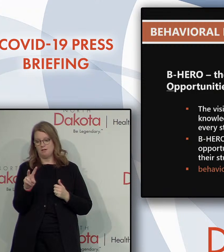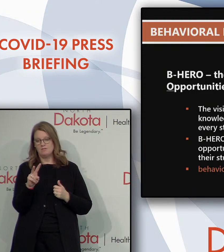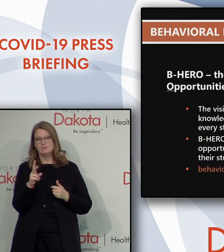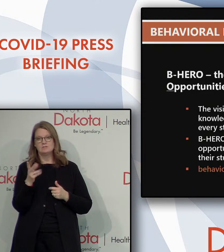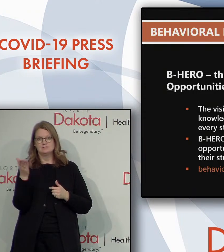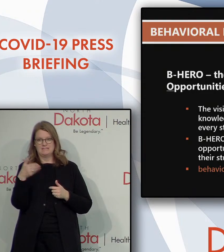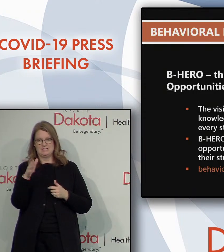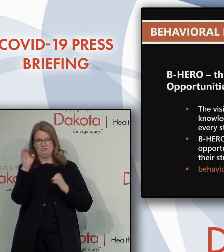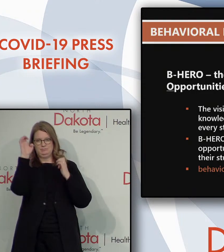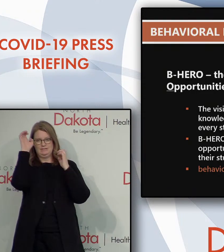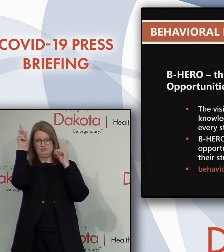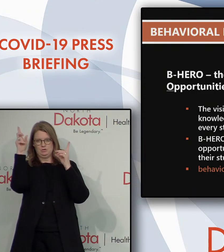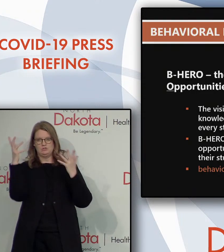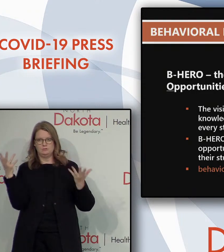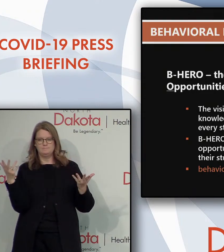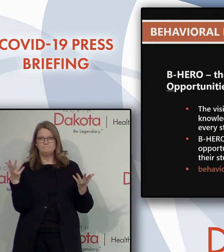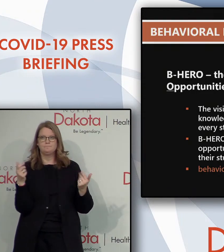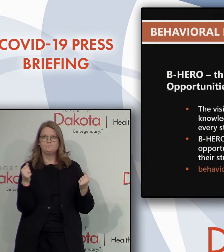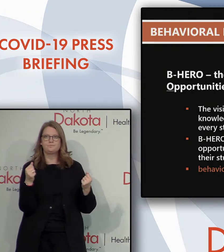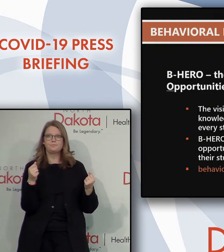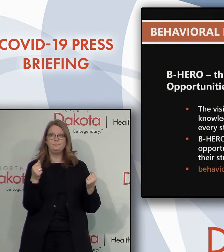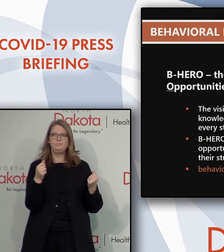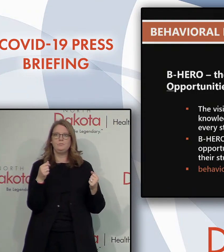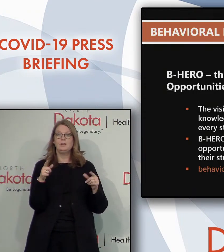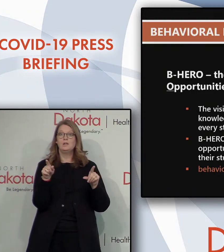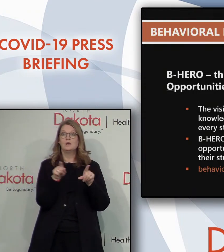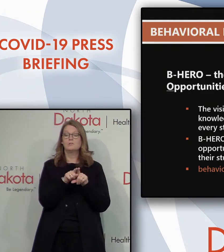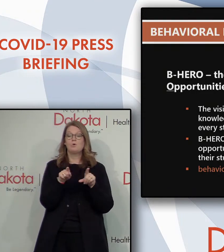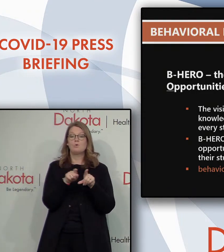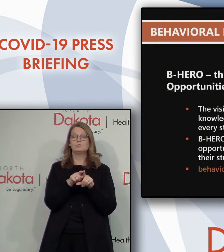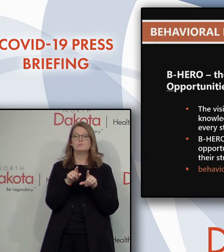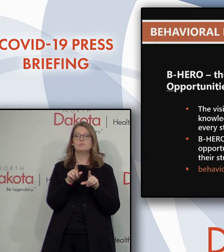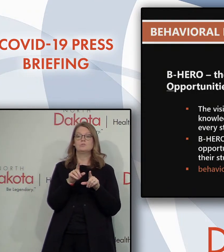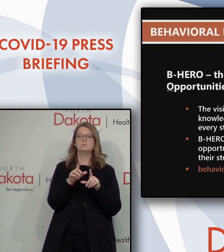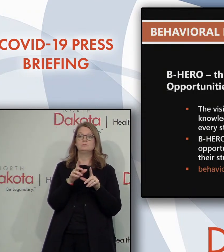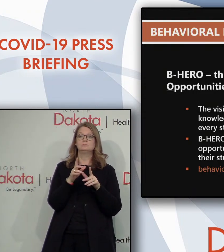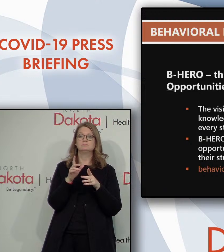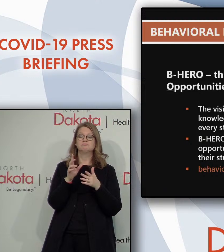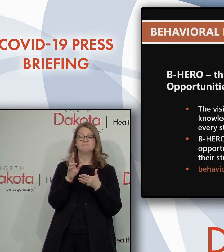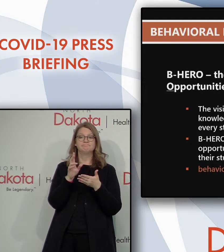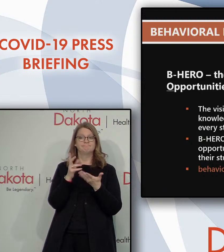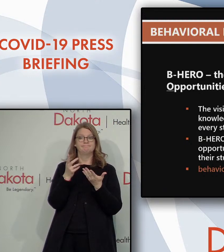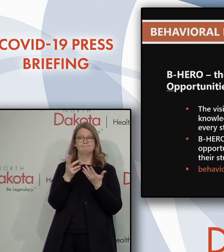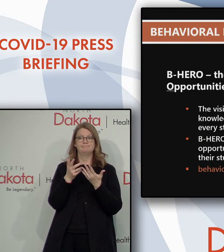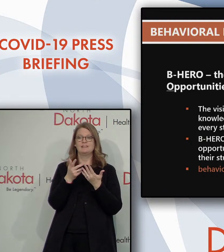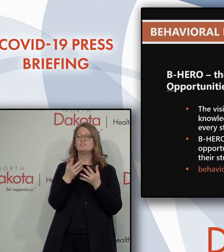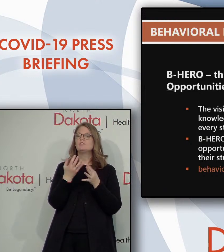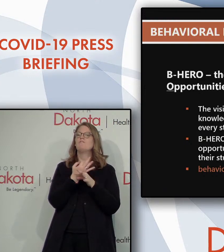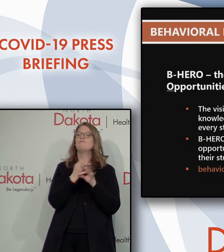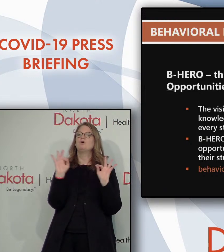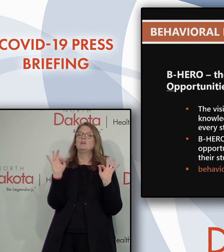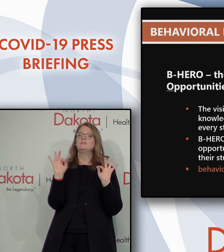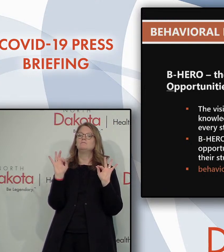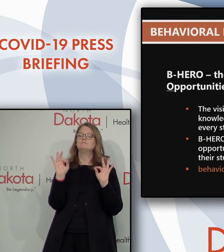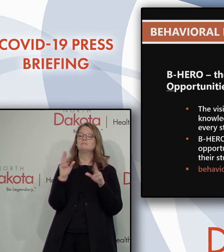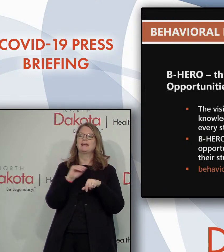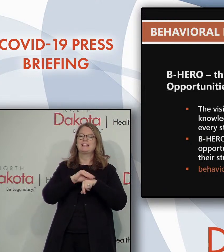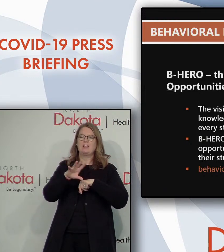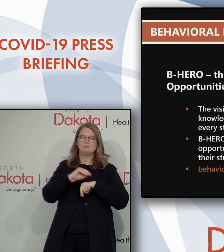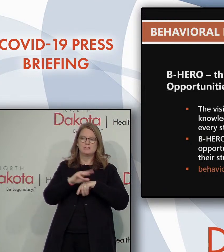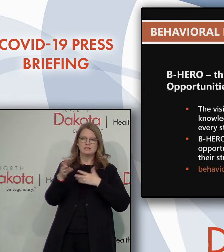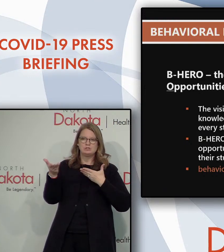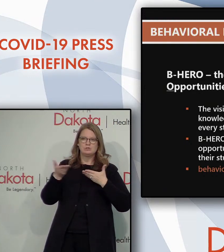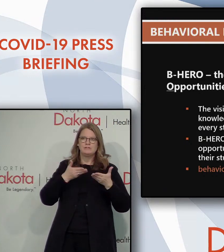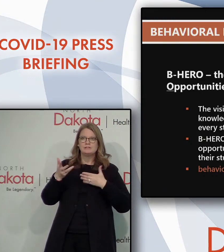behavioralhealth.nd.gov/education. And again, also a reminder, as we do each briefing, there's free and confidential crisis counseling